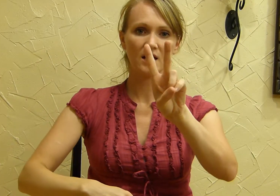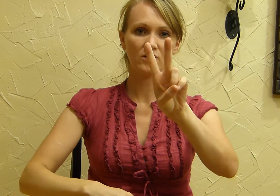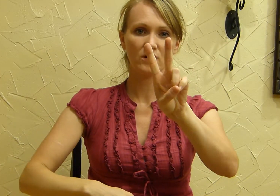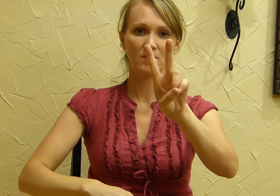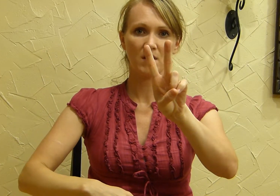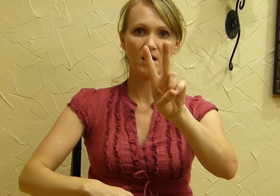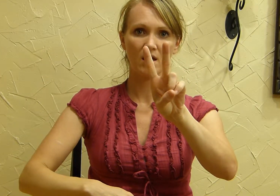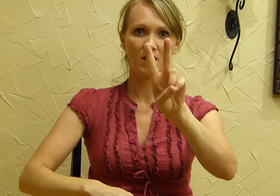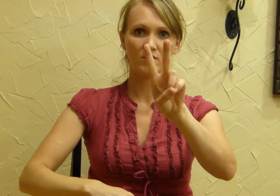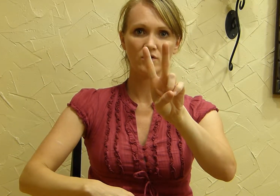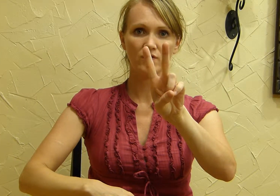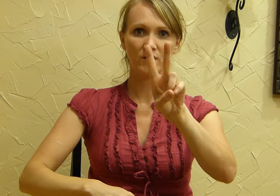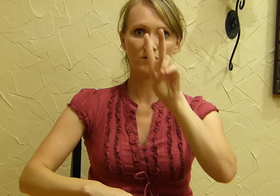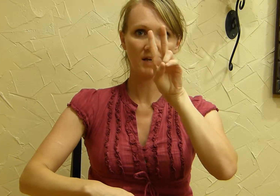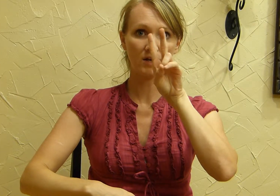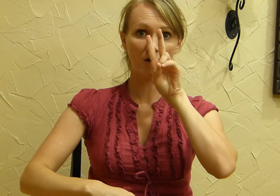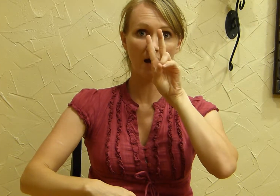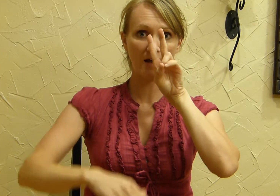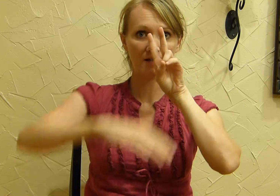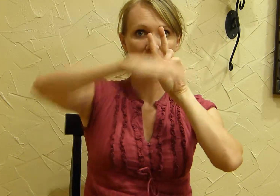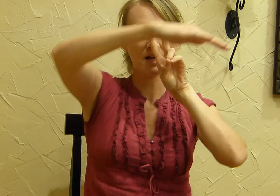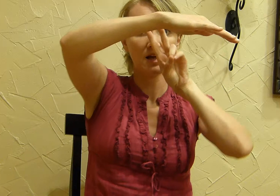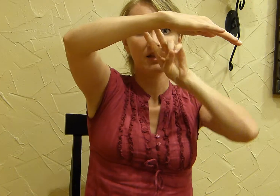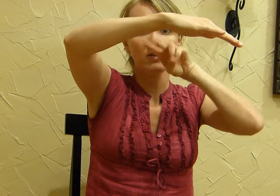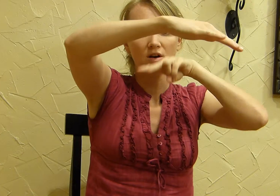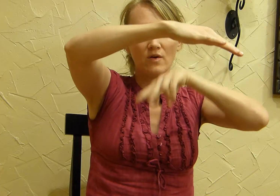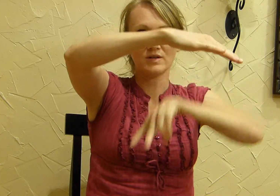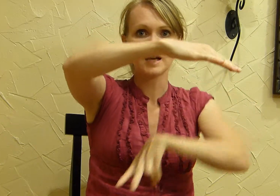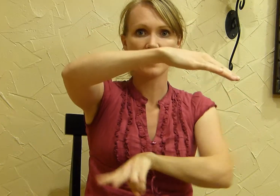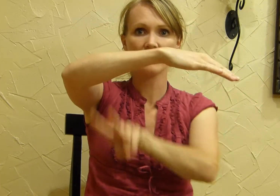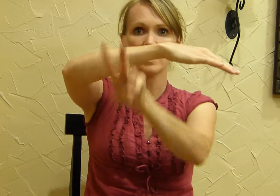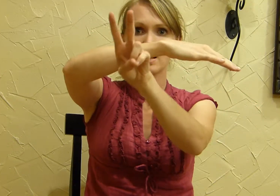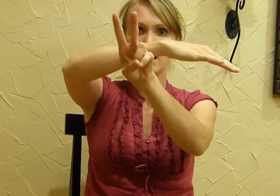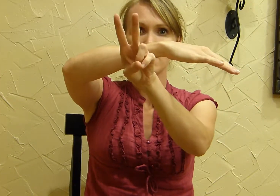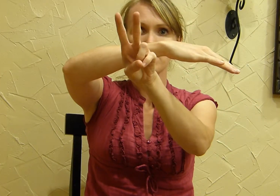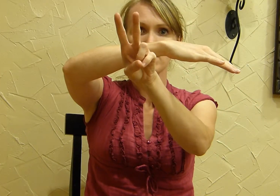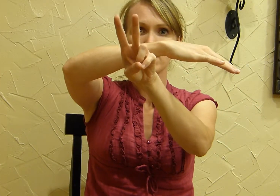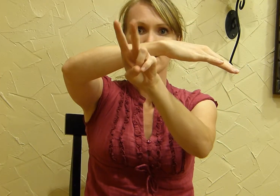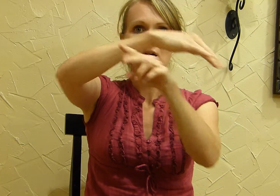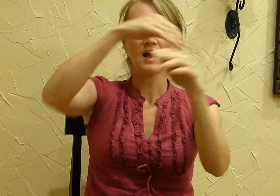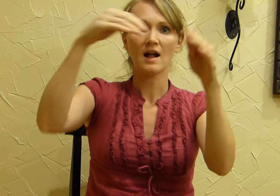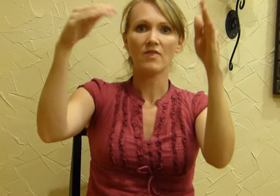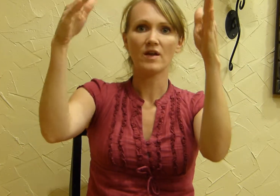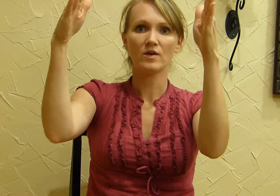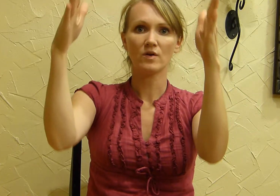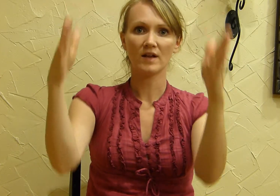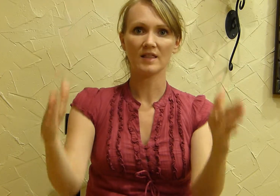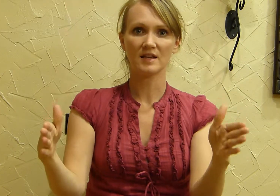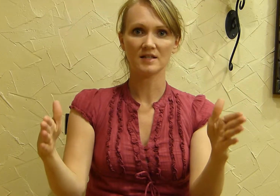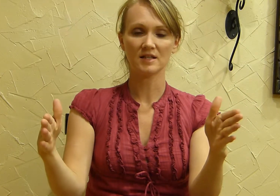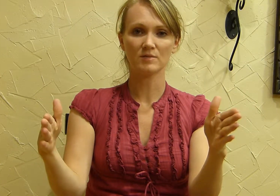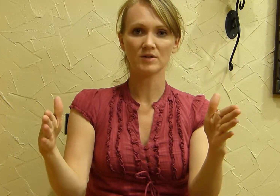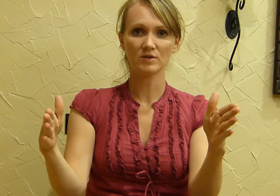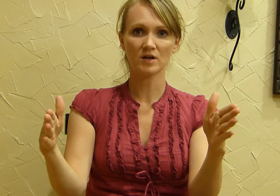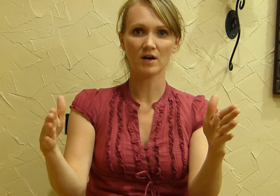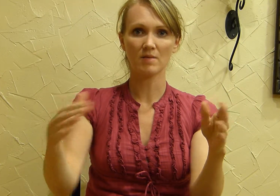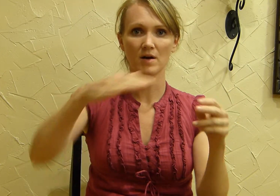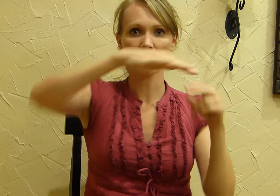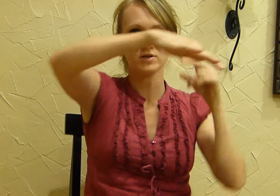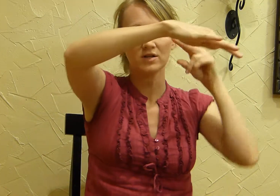you're going to make 2 fingers like your eyes. And they're going to go down and up, and then you go like this. This means we're talking about a person.